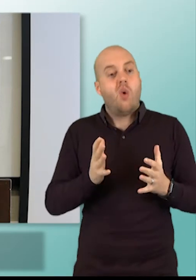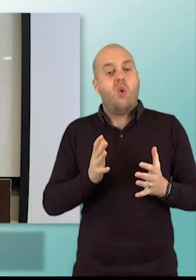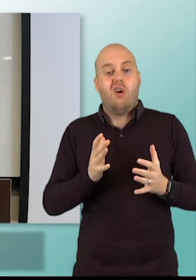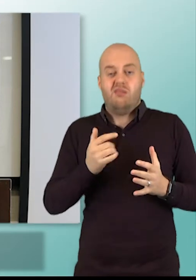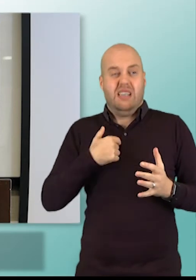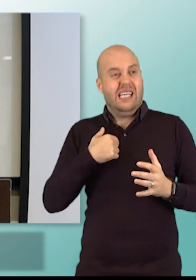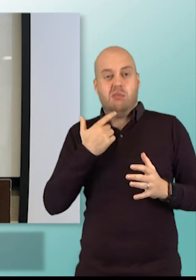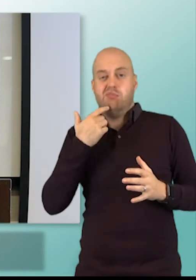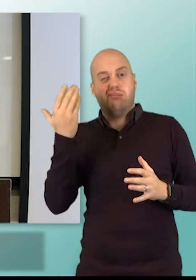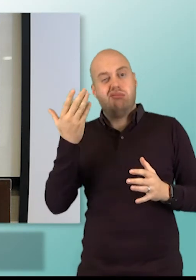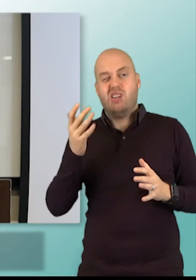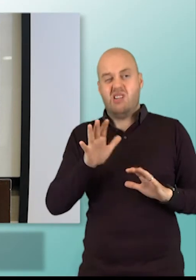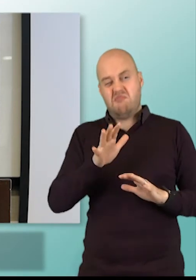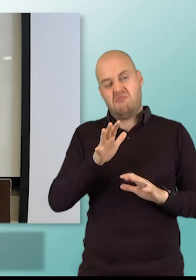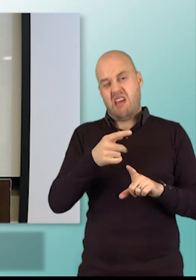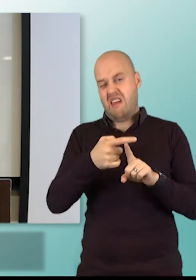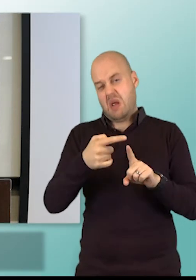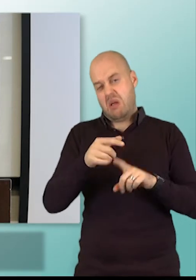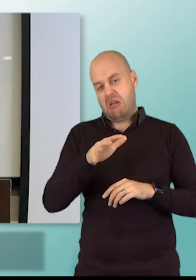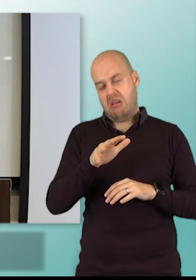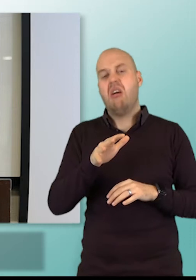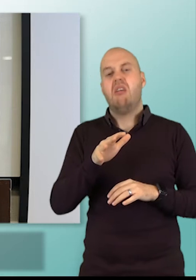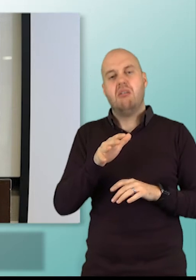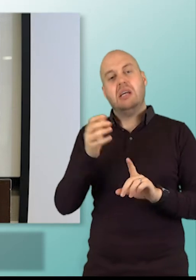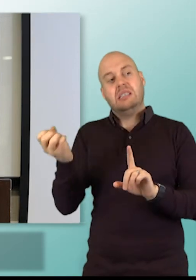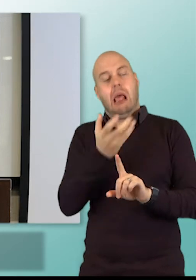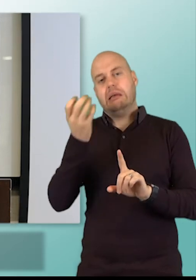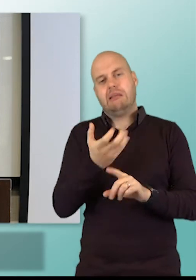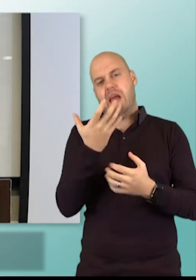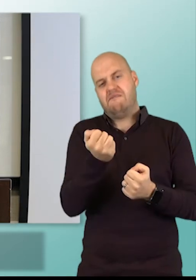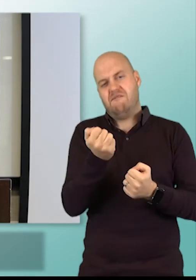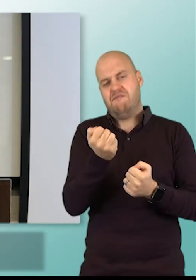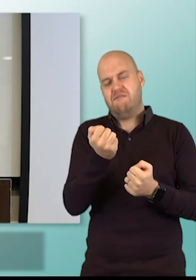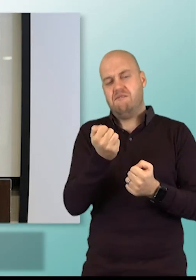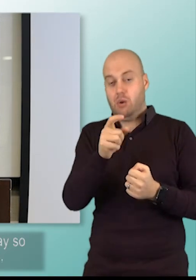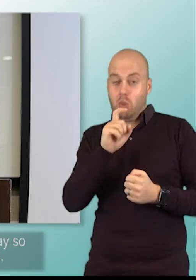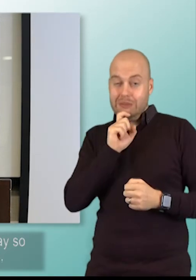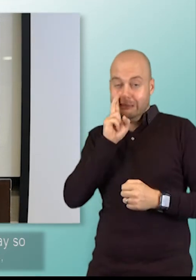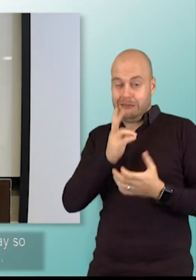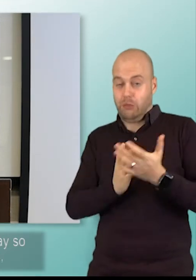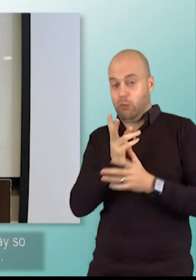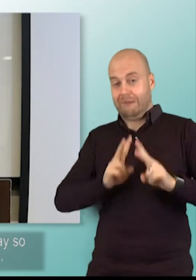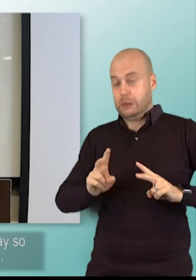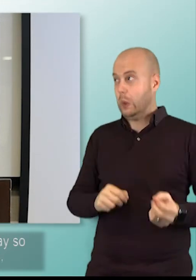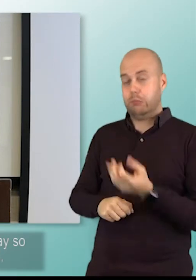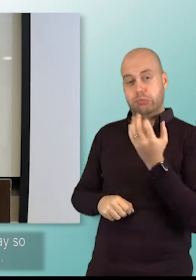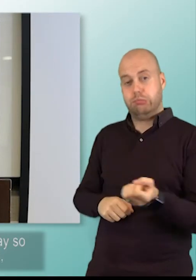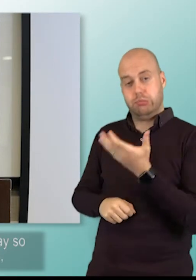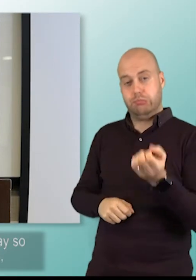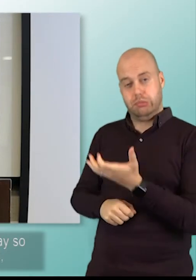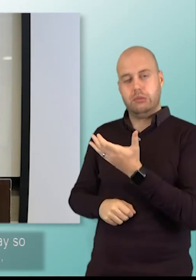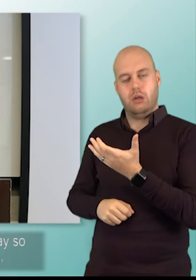So I've got about half an hour, not many slides. All the slides should be available to you if you've not seen them already,